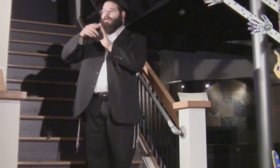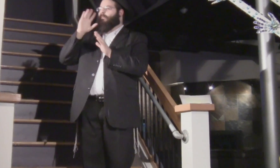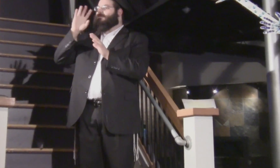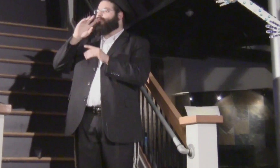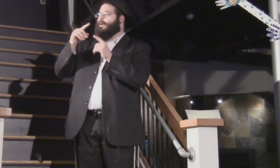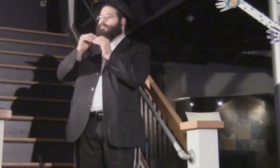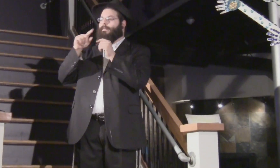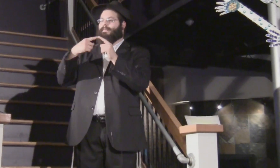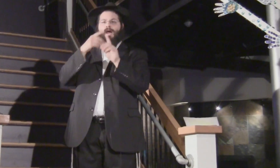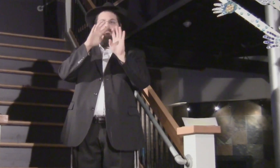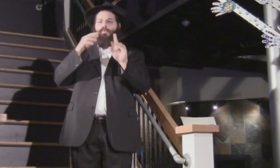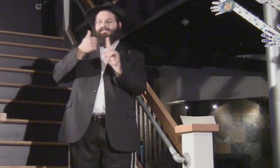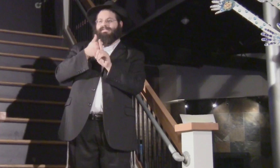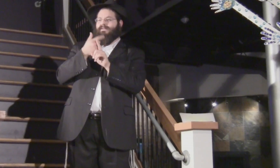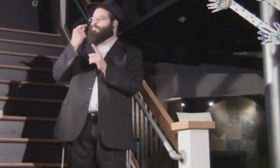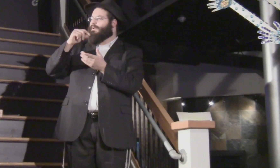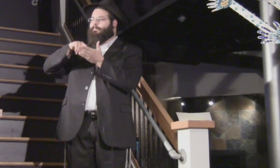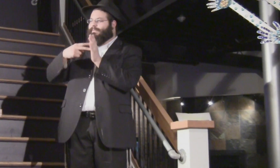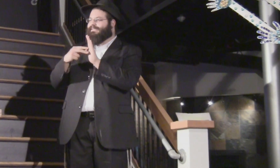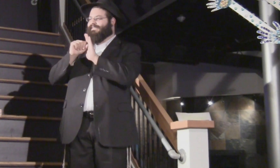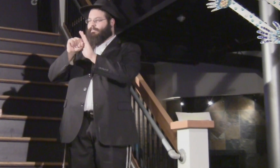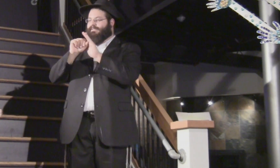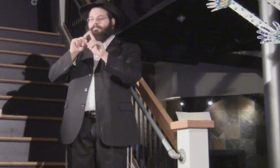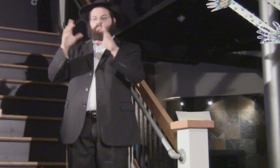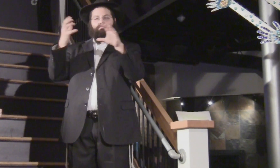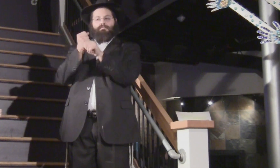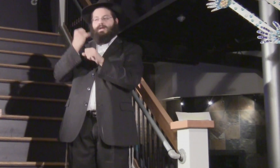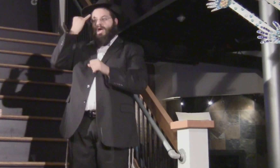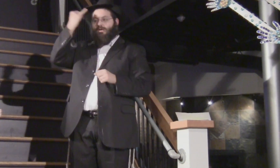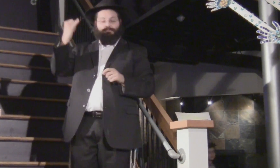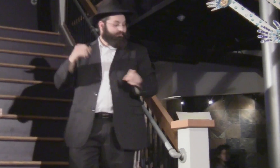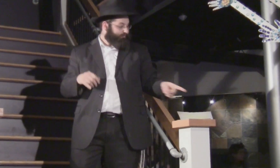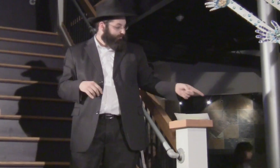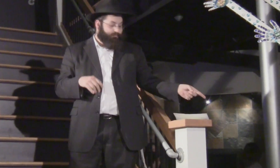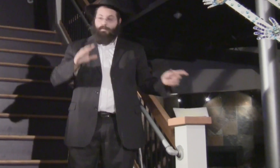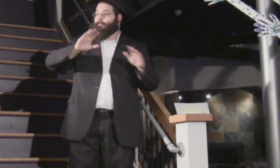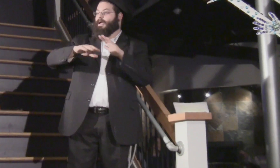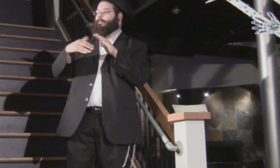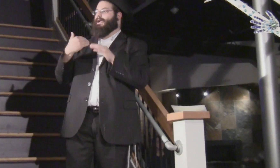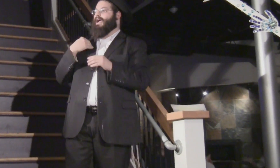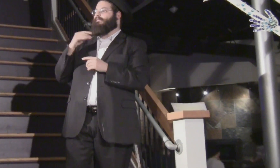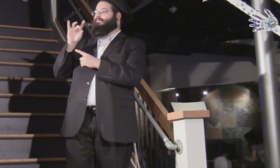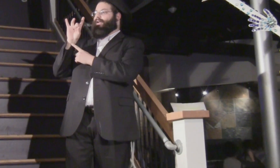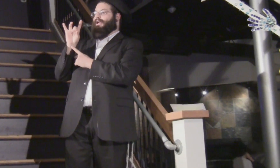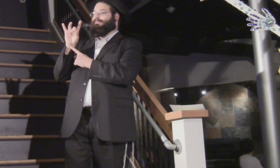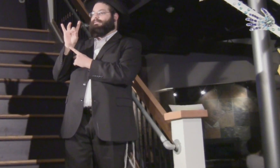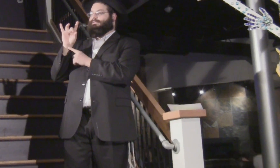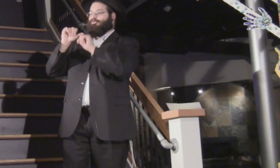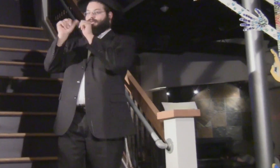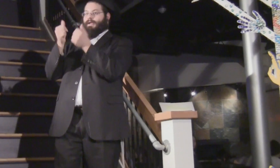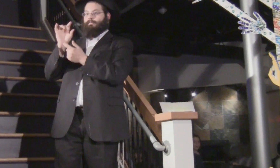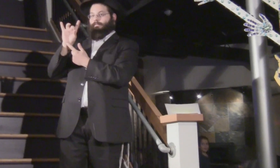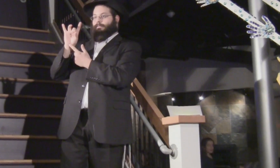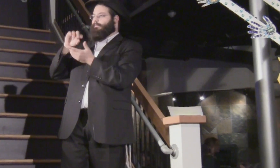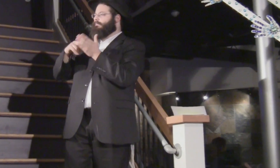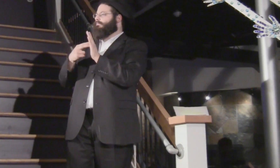wow. Okay, so later we're going to talk a little bit about the menorah itself and everything. So really, the bottom, it has